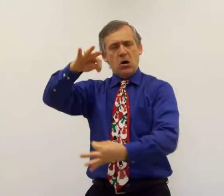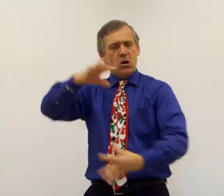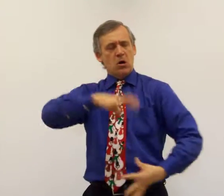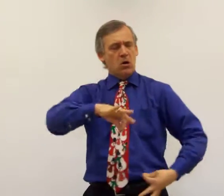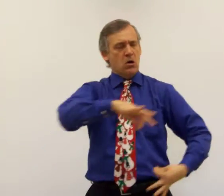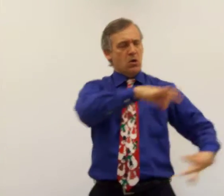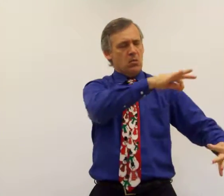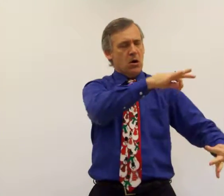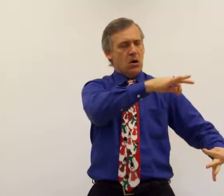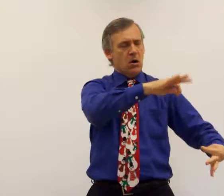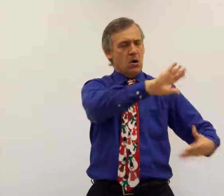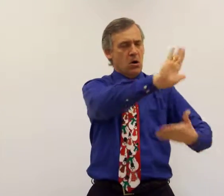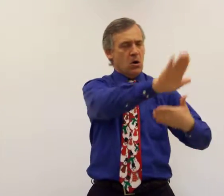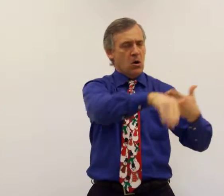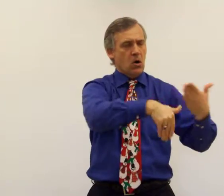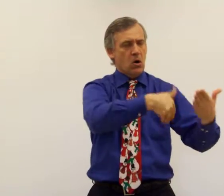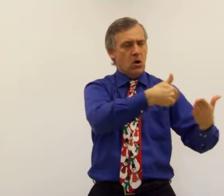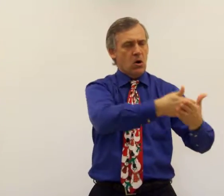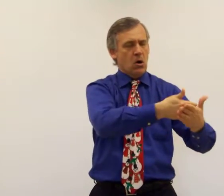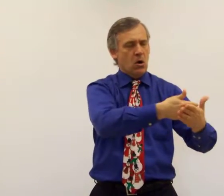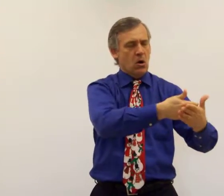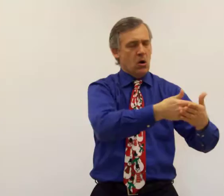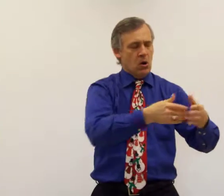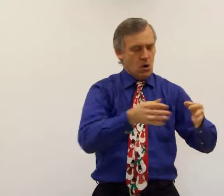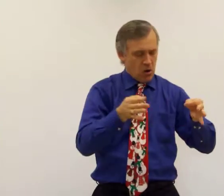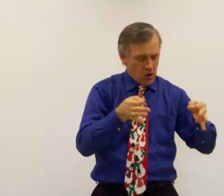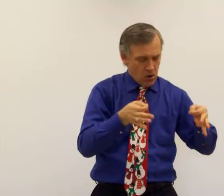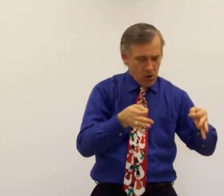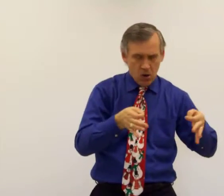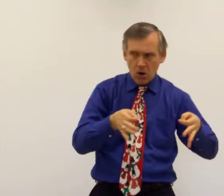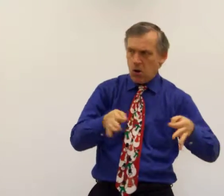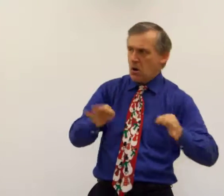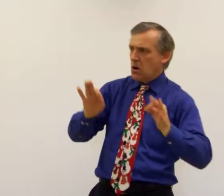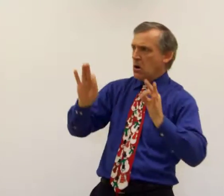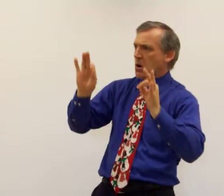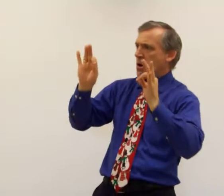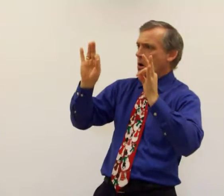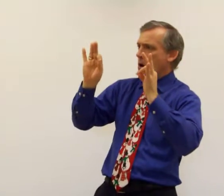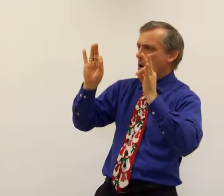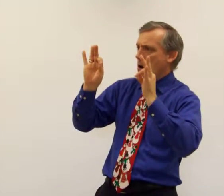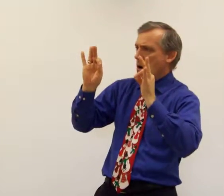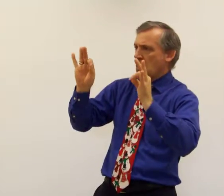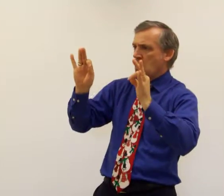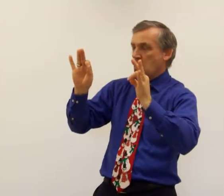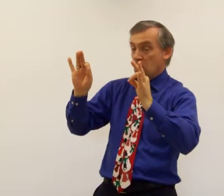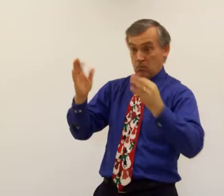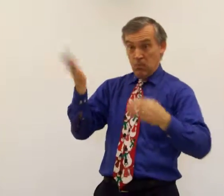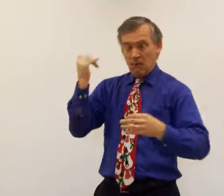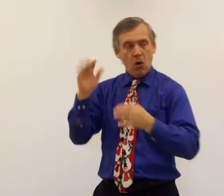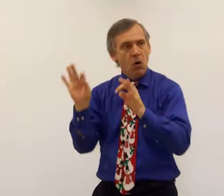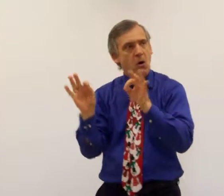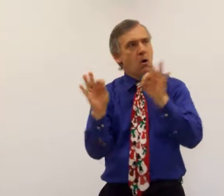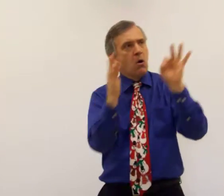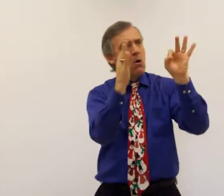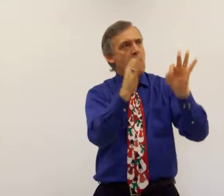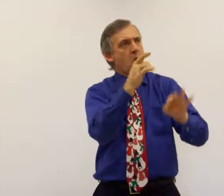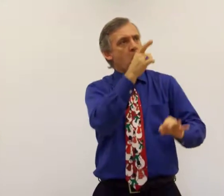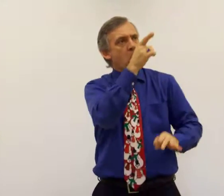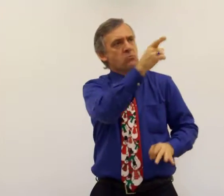and turned their eyes away from the pitiless form of Hades and his